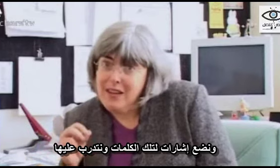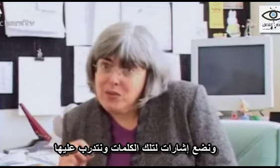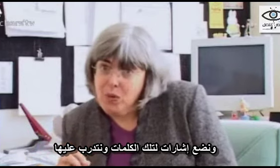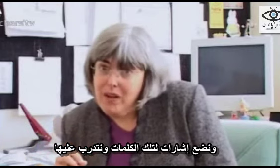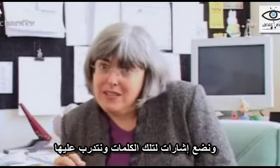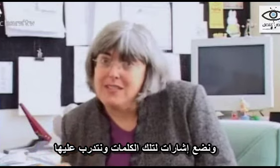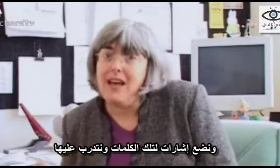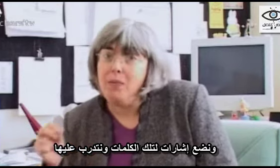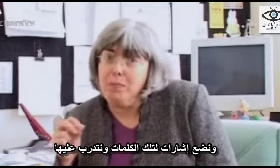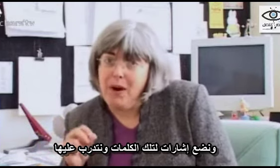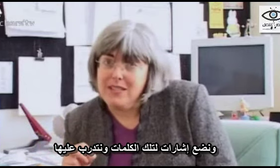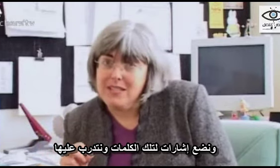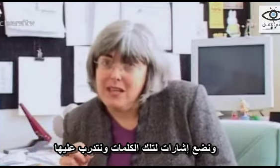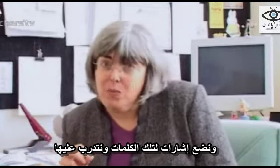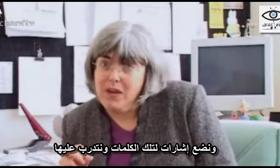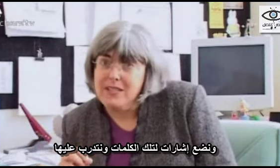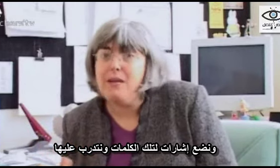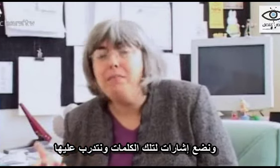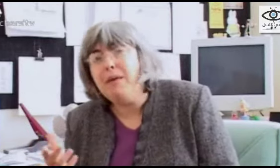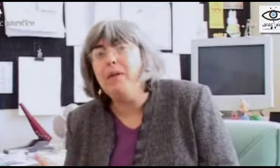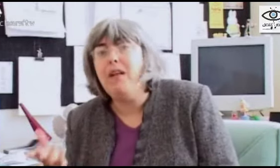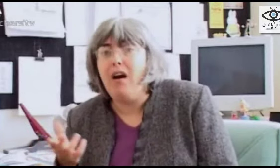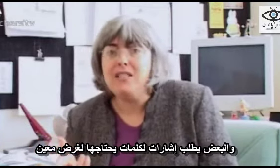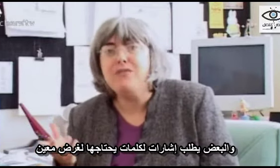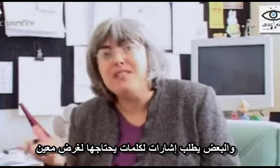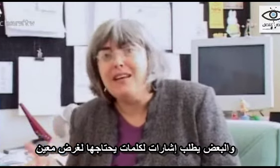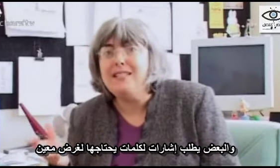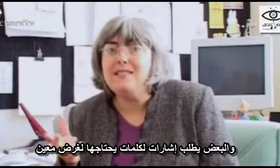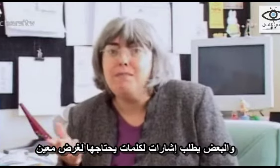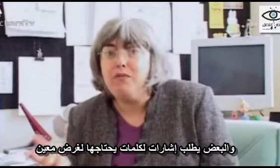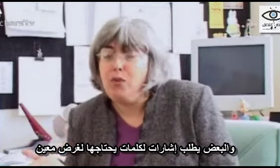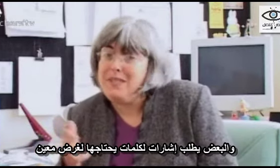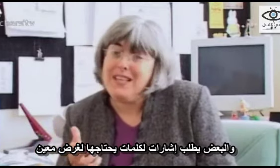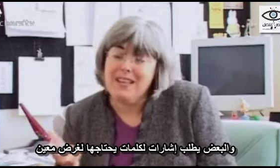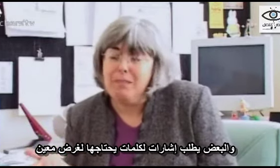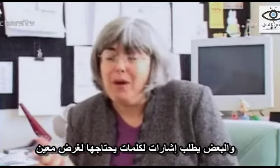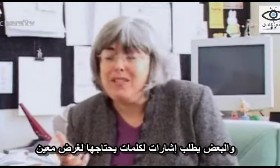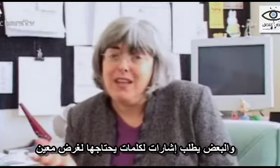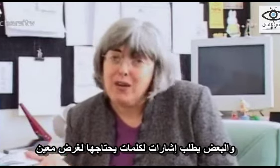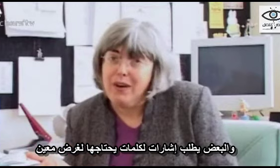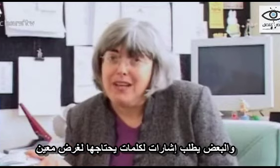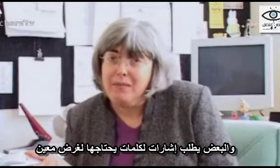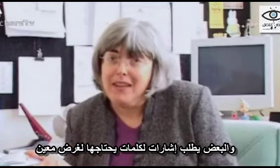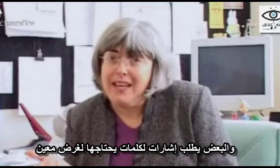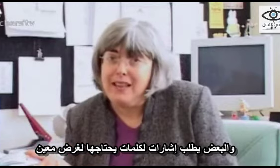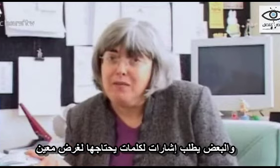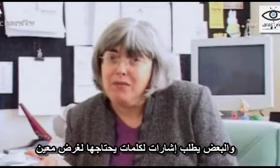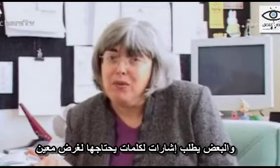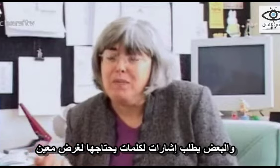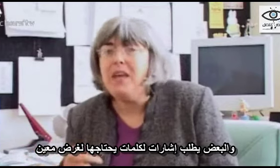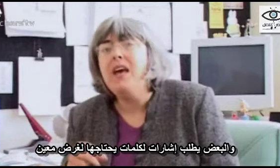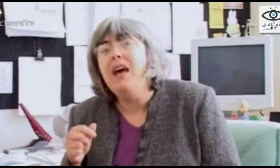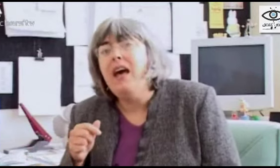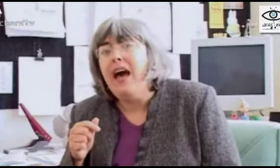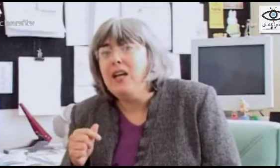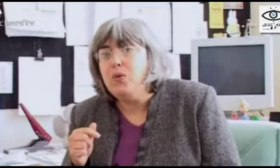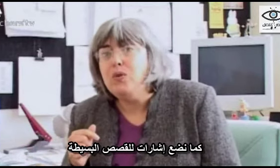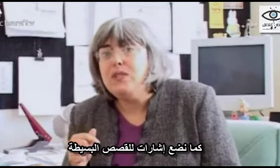those words and we practice those words, and people ask for signs for particular parts of their curriculum that they need them for. And